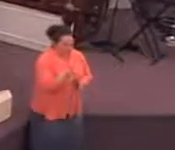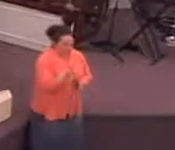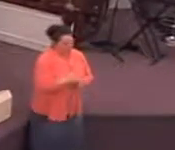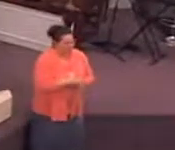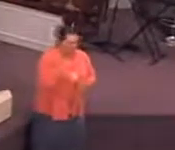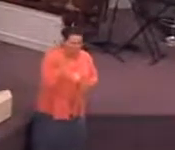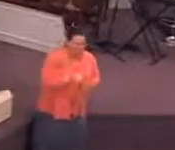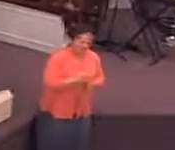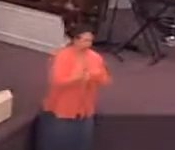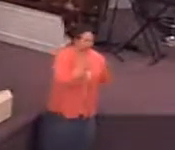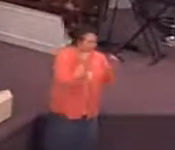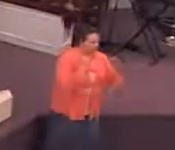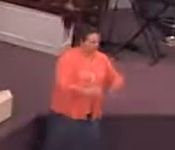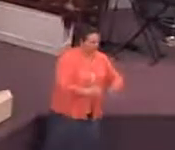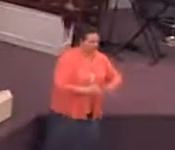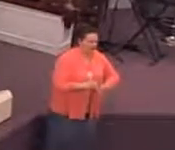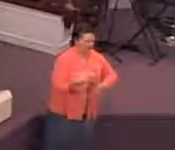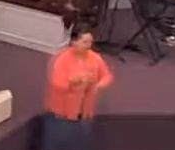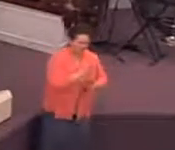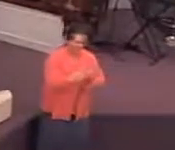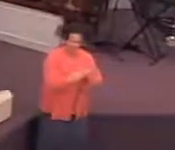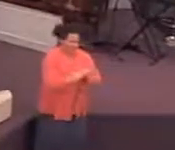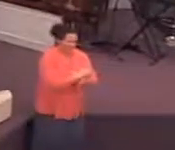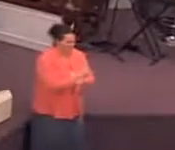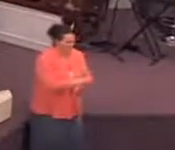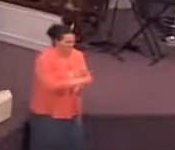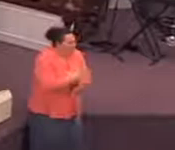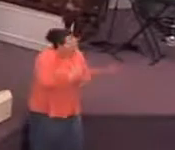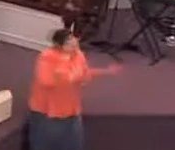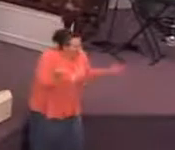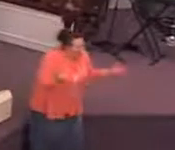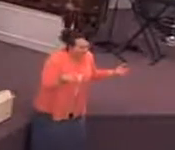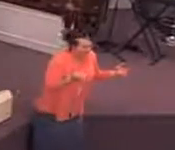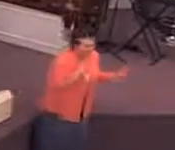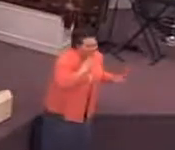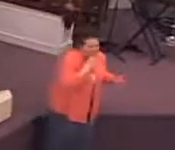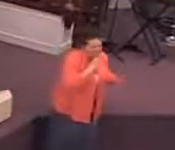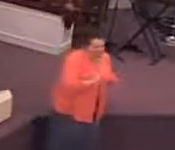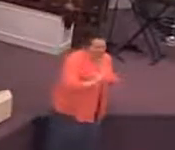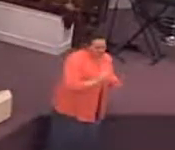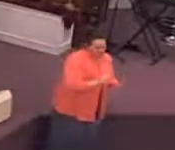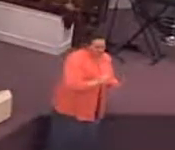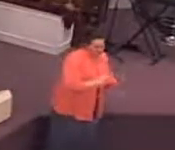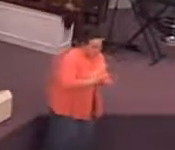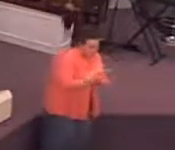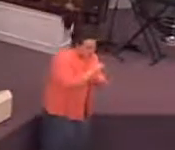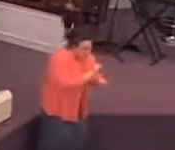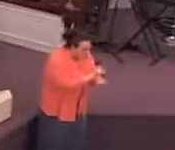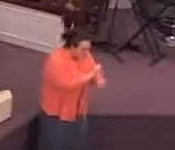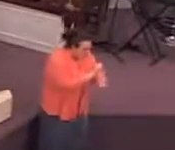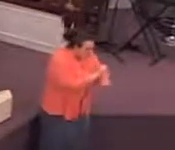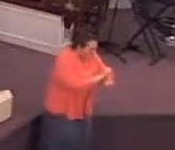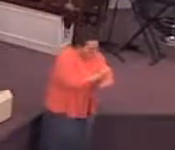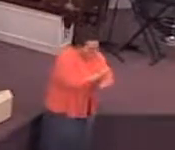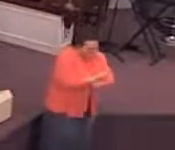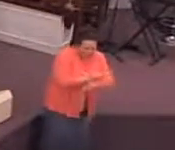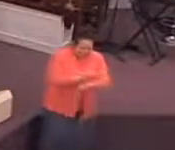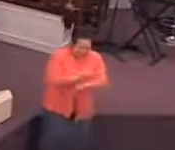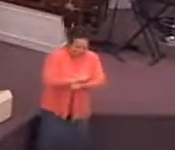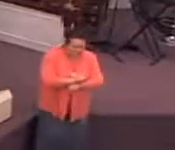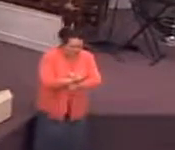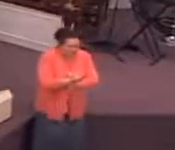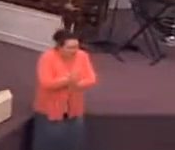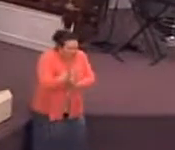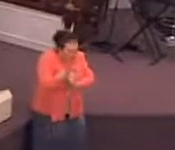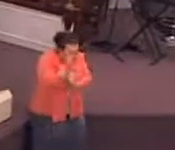tonight. Amen. Because there are evil spirits, amen, that are working under the direction of their